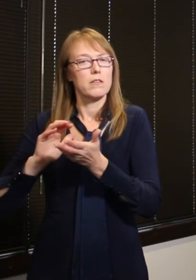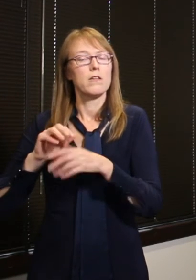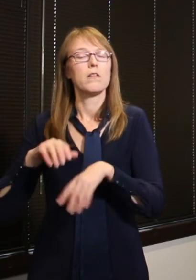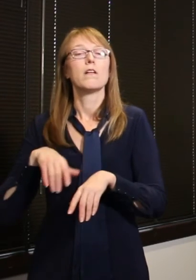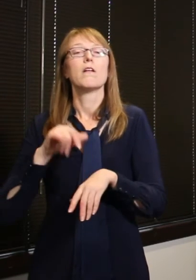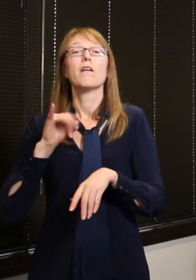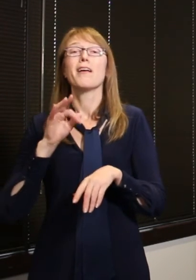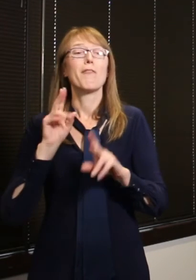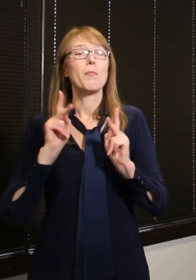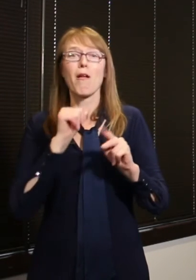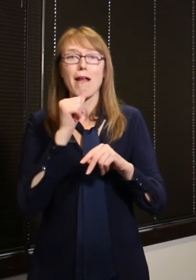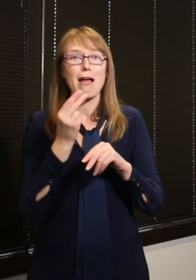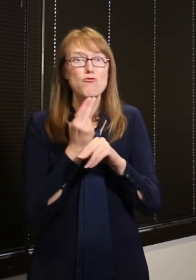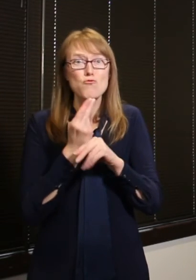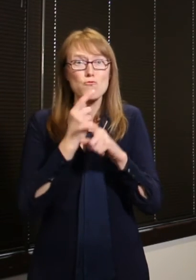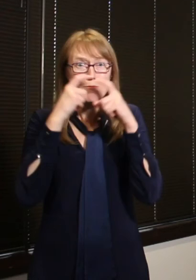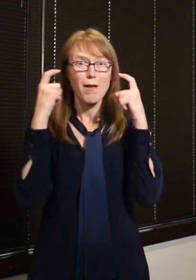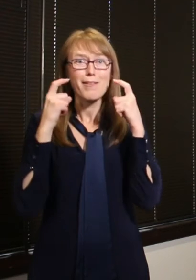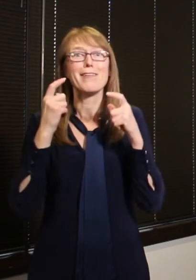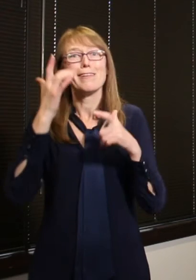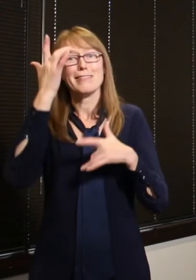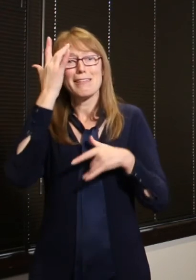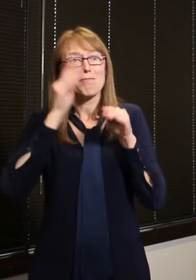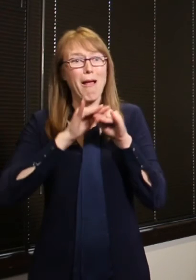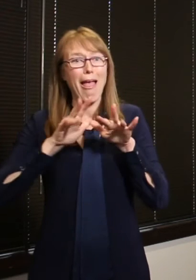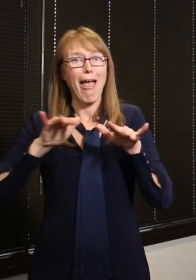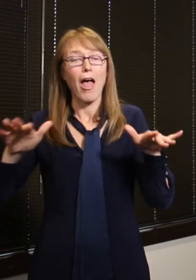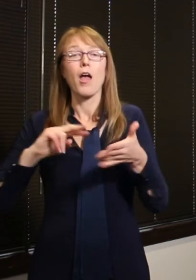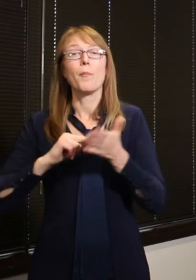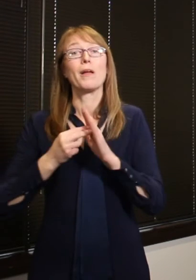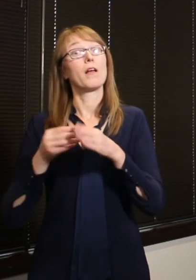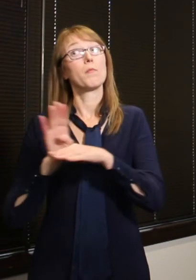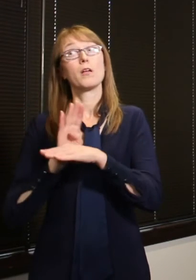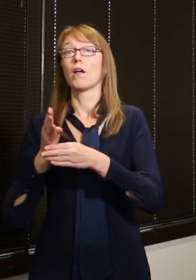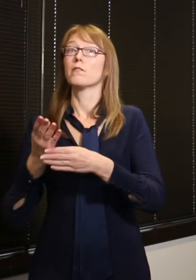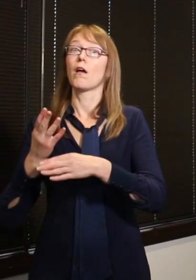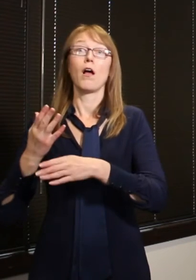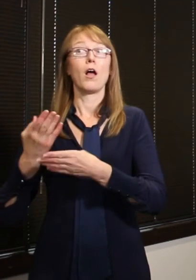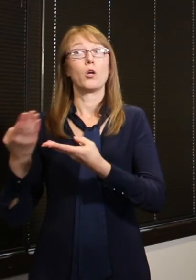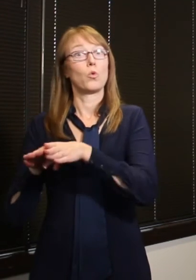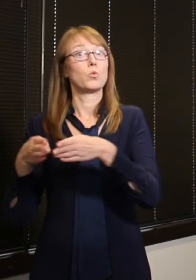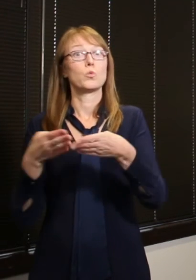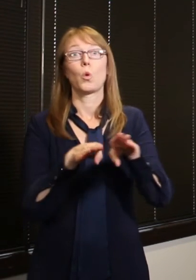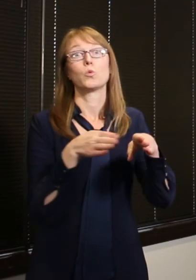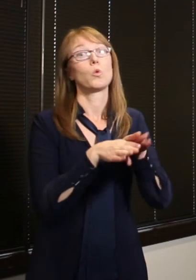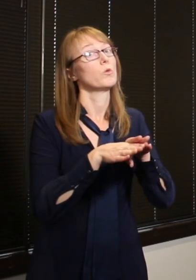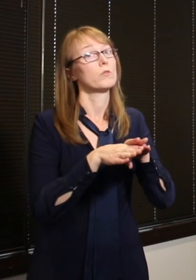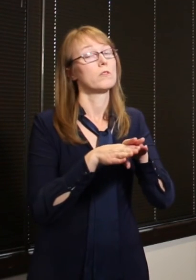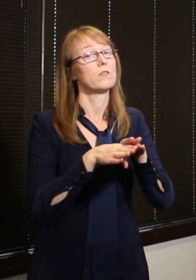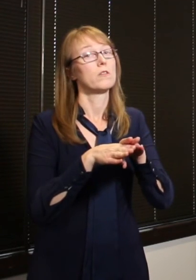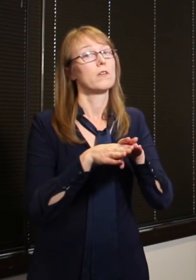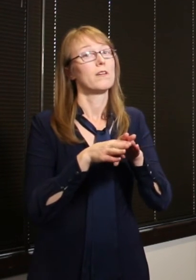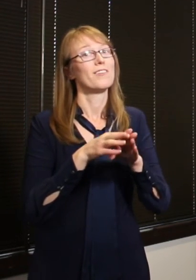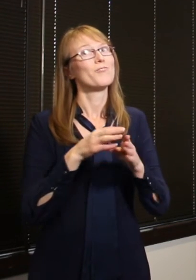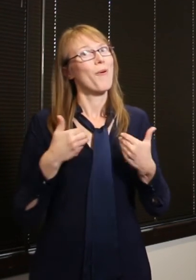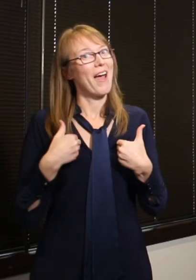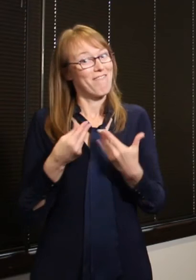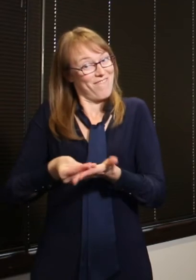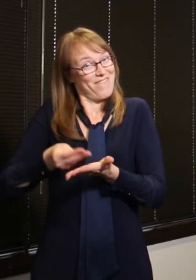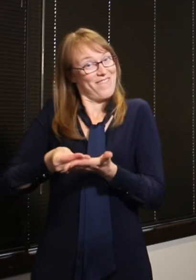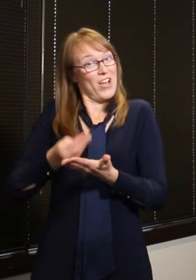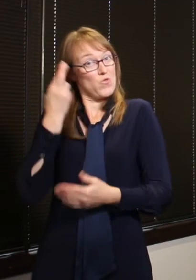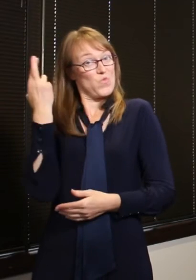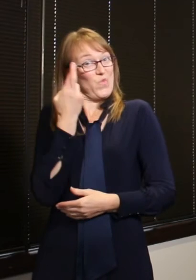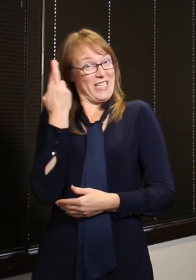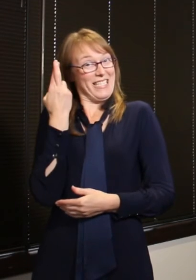down businesses and slowing down the economy. And so from economic sense, it also makes sense to wear face masks. And so that was the main